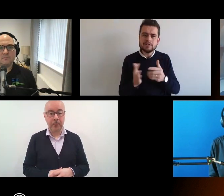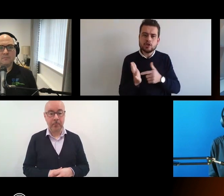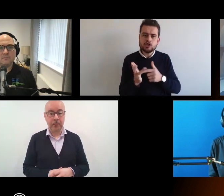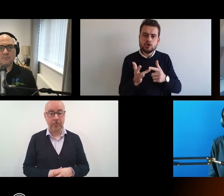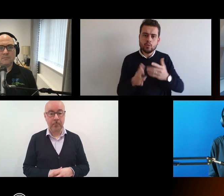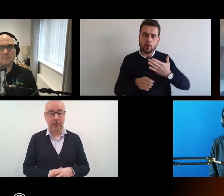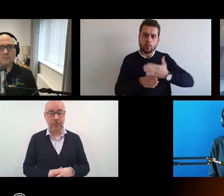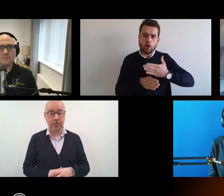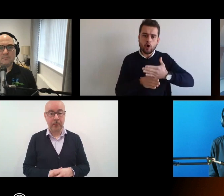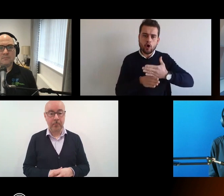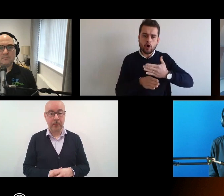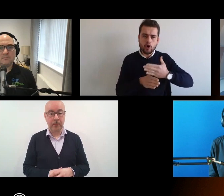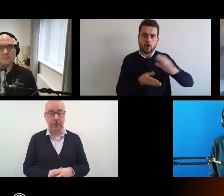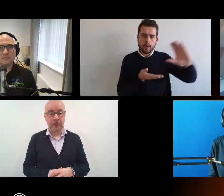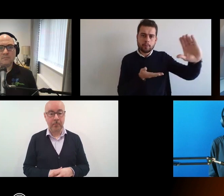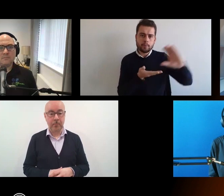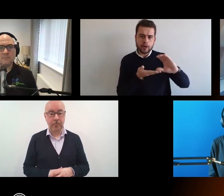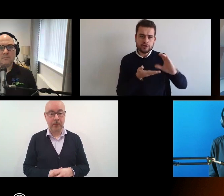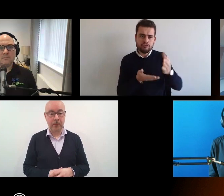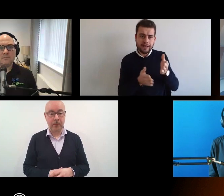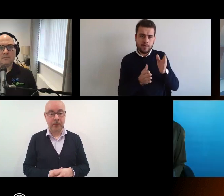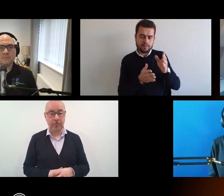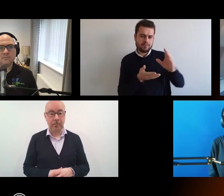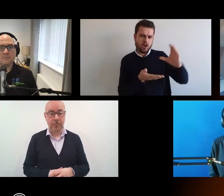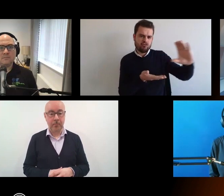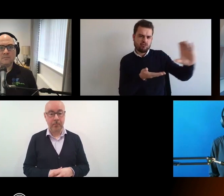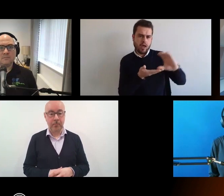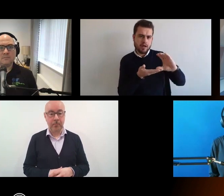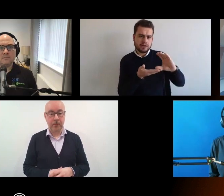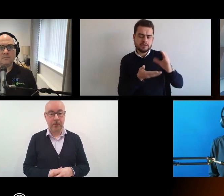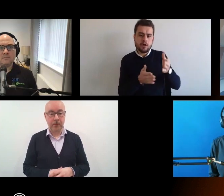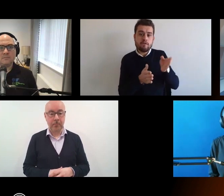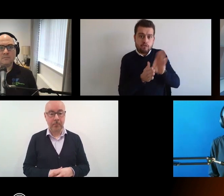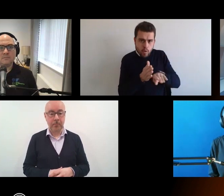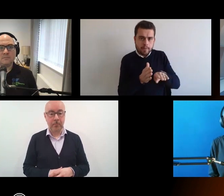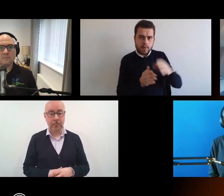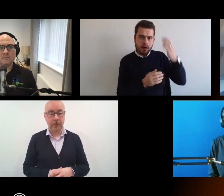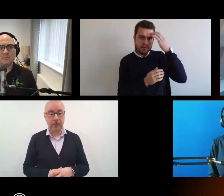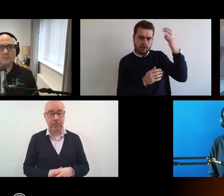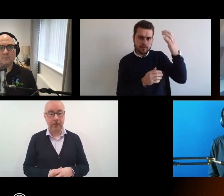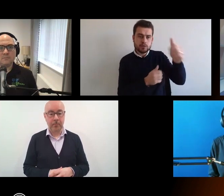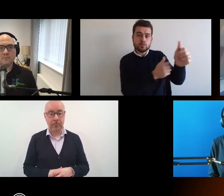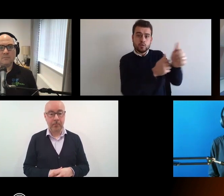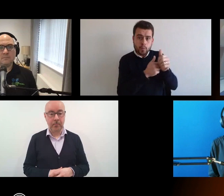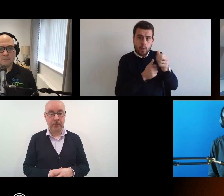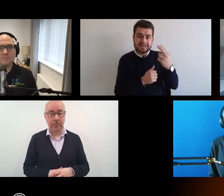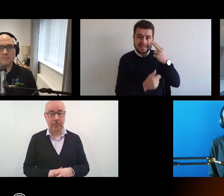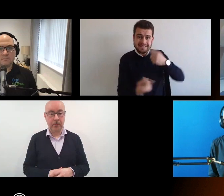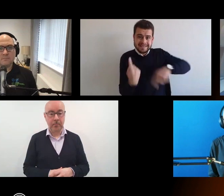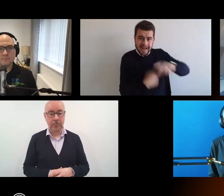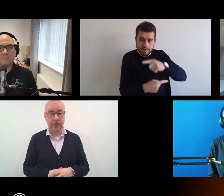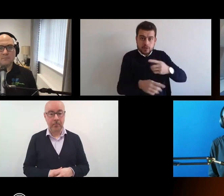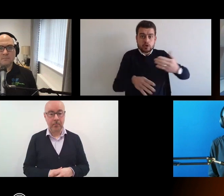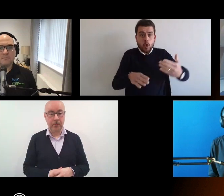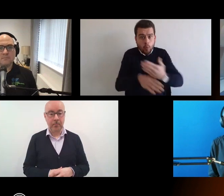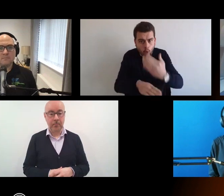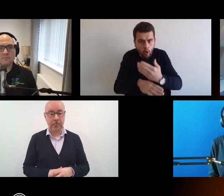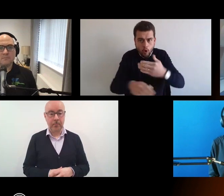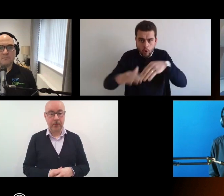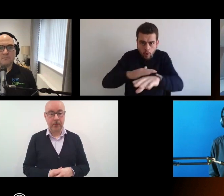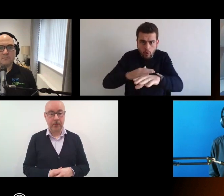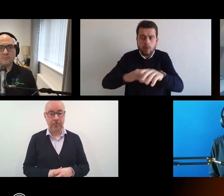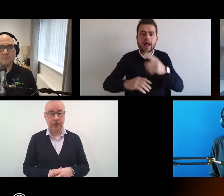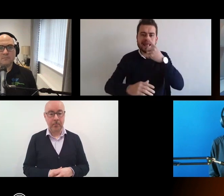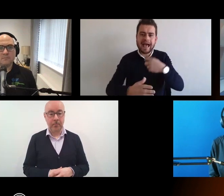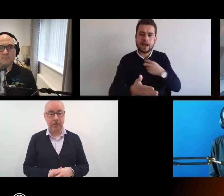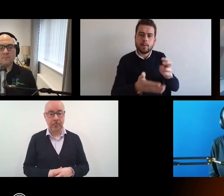we used to. And we then had something called Access to Work, which is a government grant, which supports